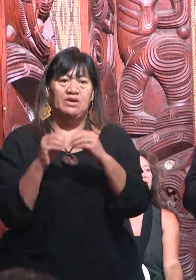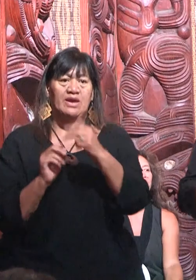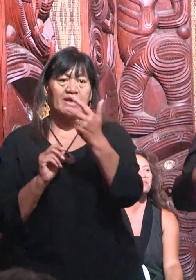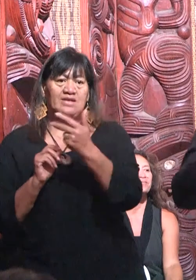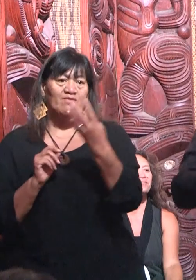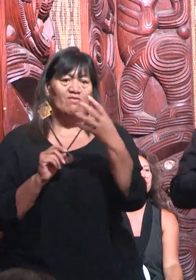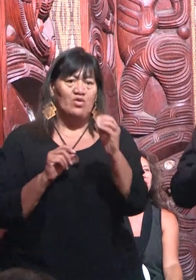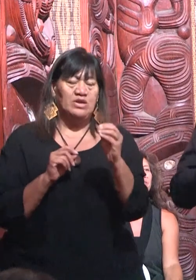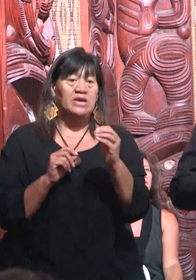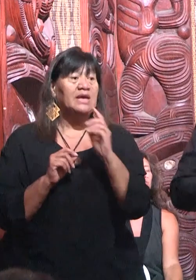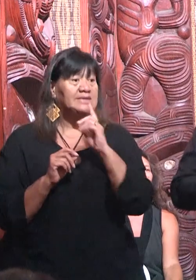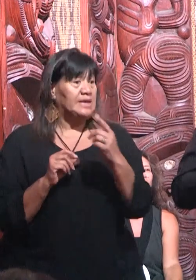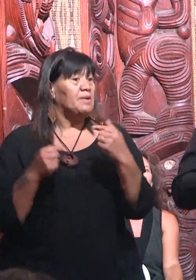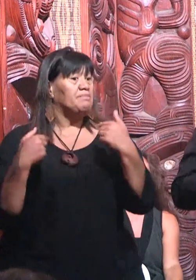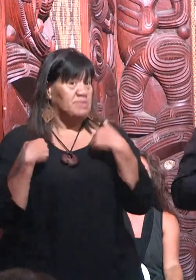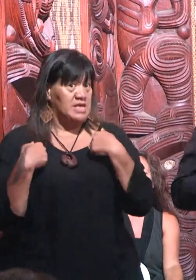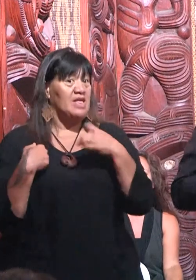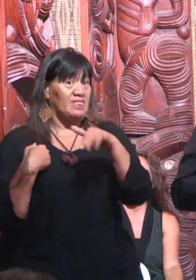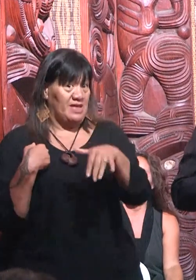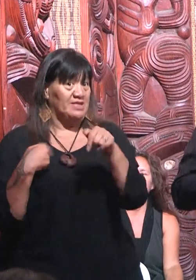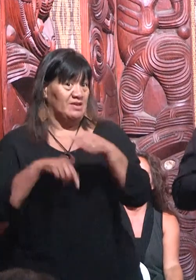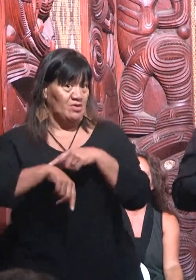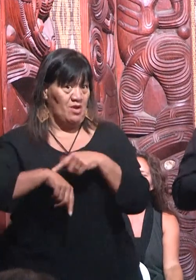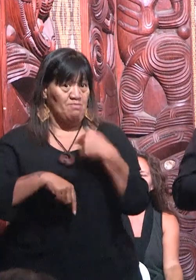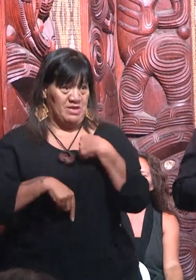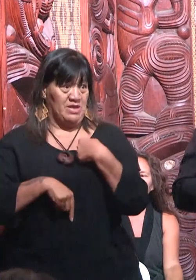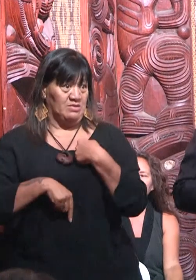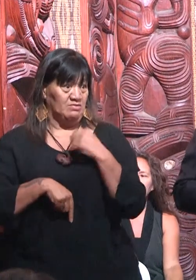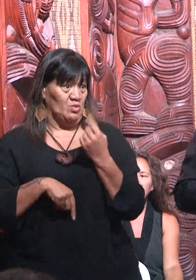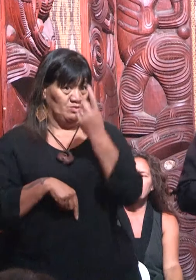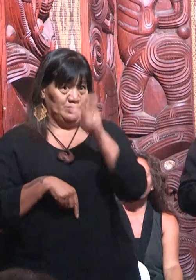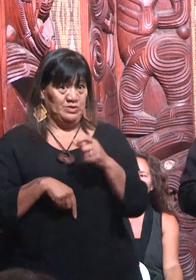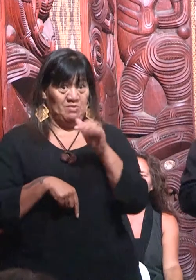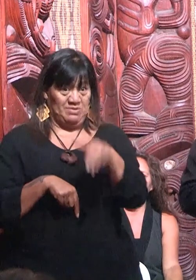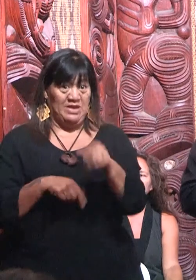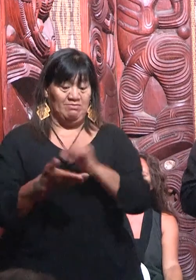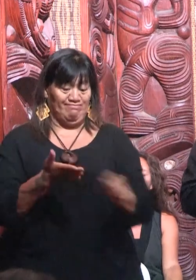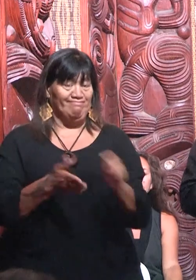in English, I was one of those present. Ko hau anō tētai I reira.